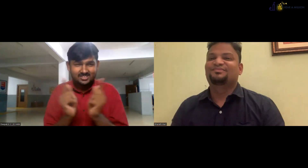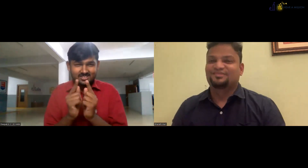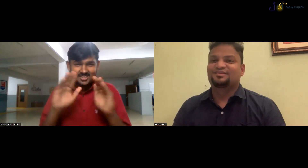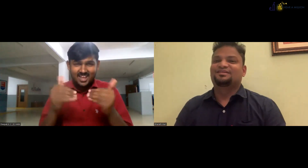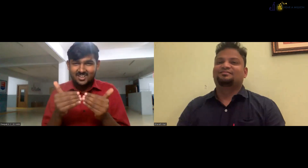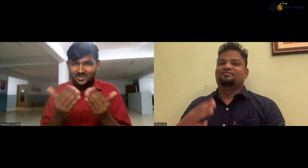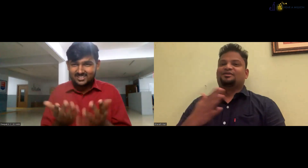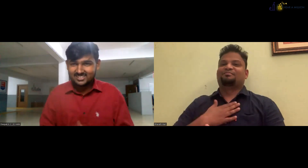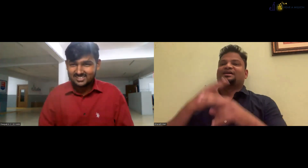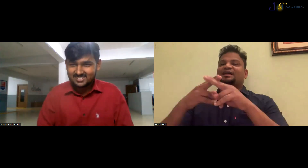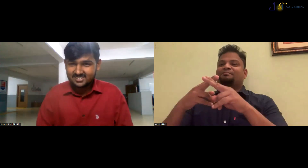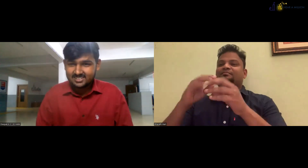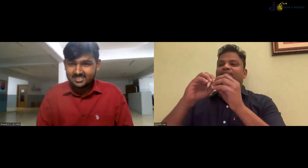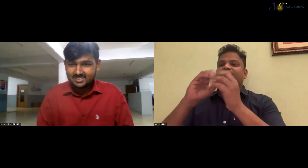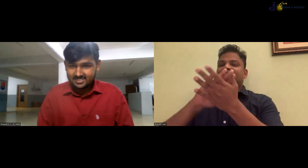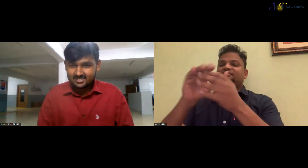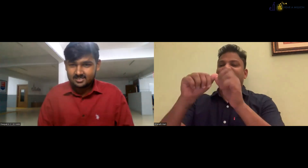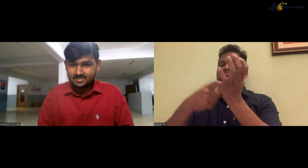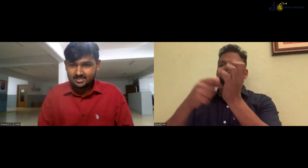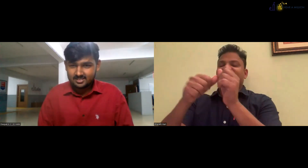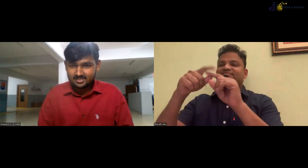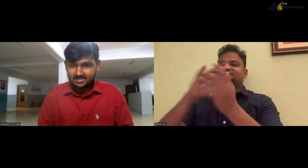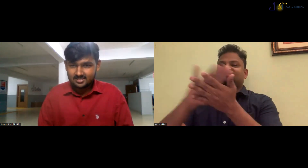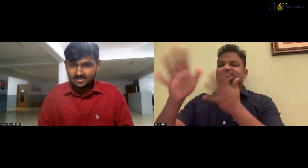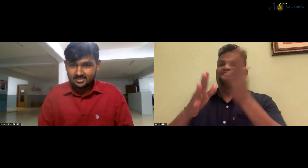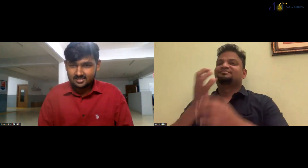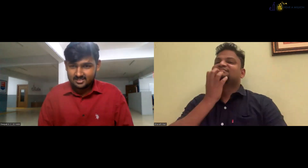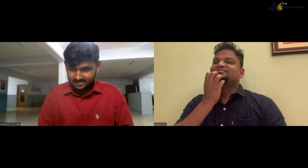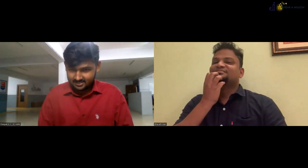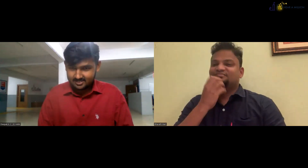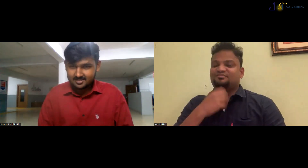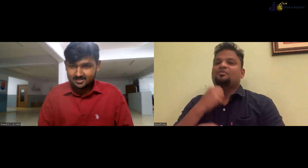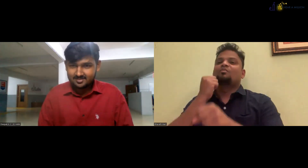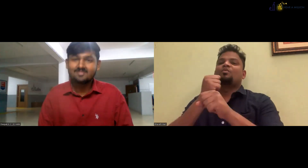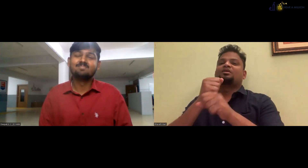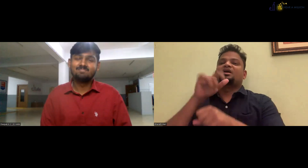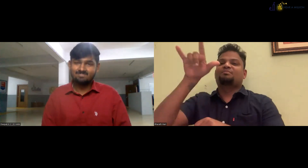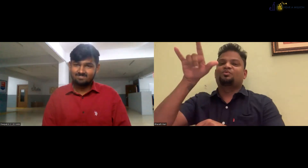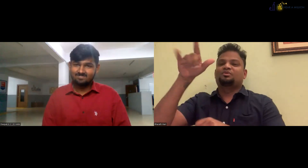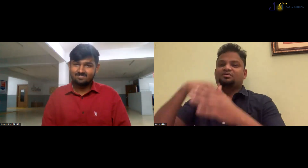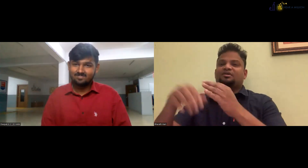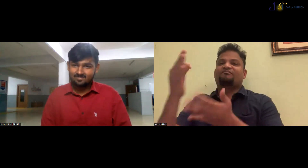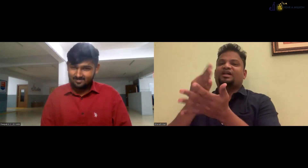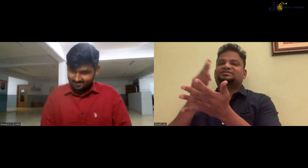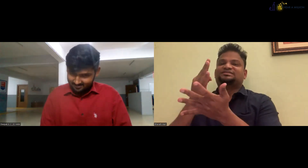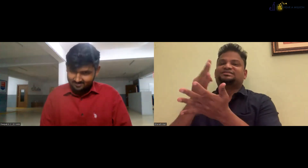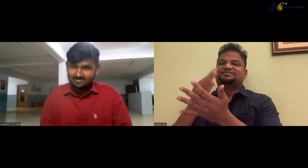Hello, Rao. Hello, Bharat. Can you introduce yourself? My name is Bharat, and this is my sign name.